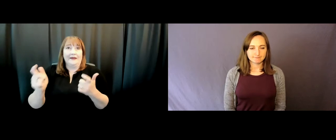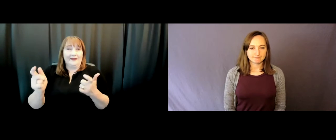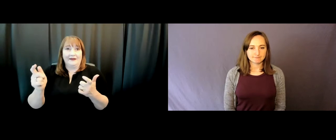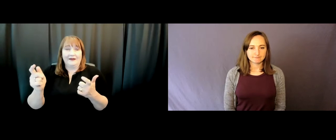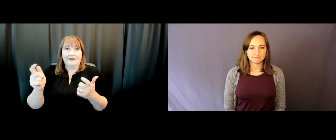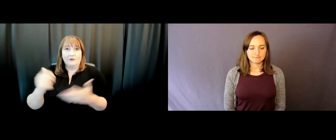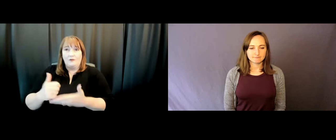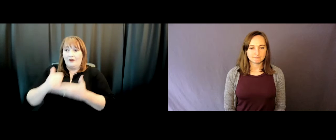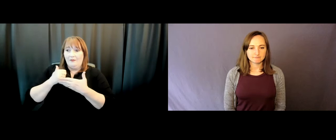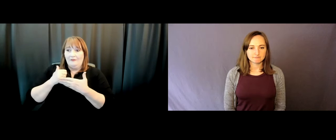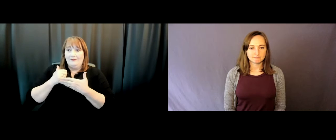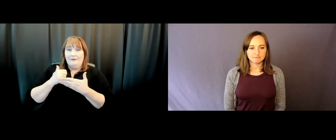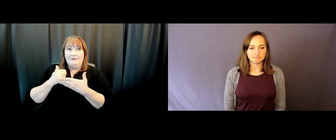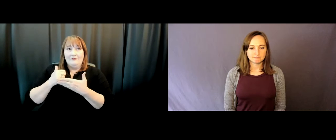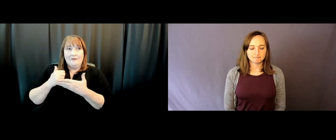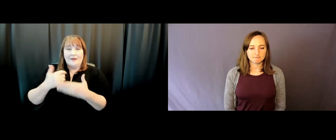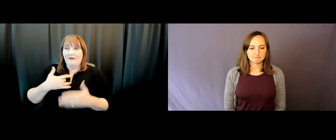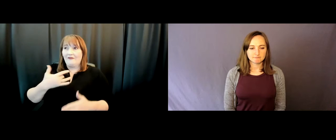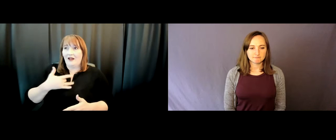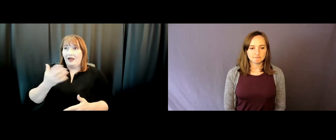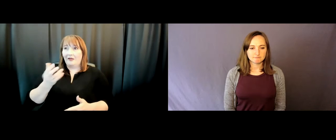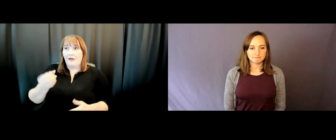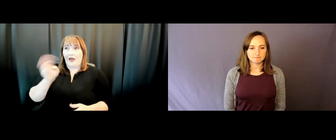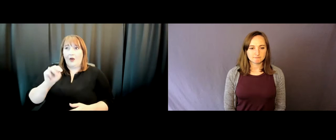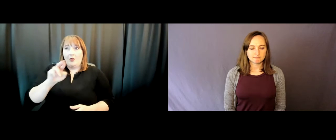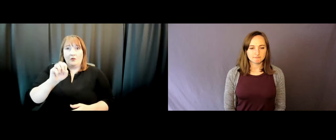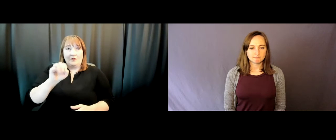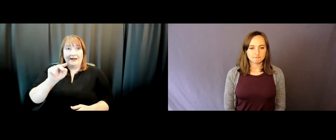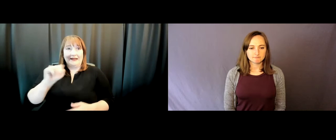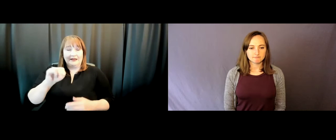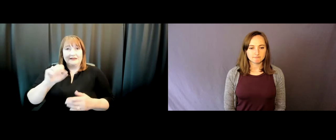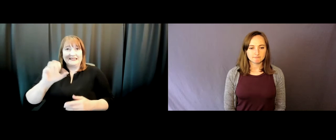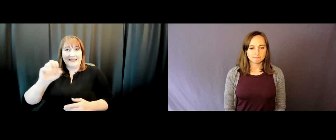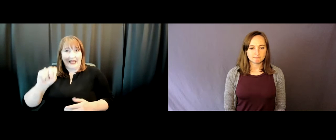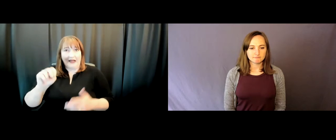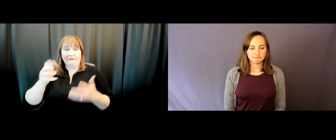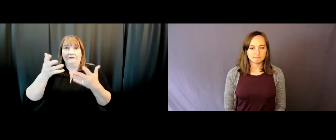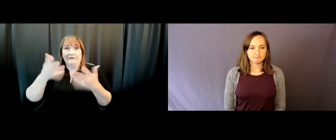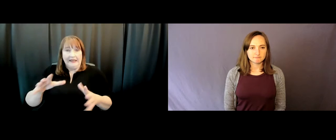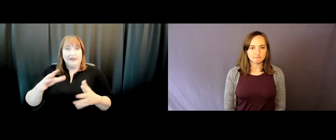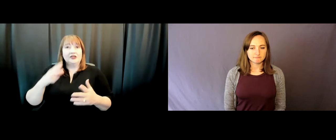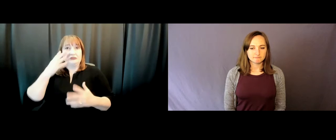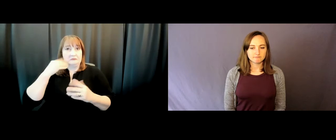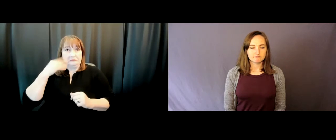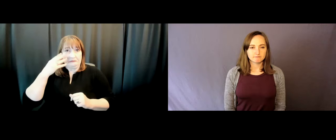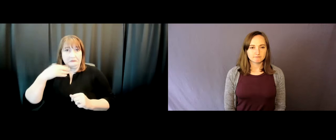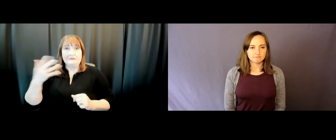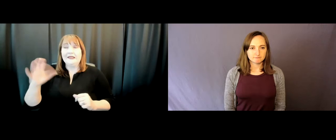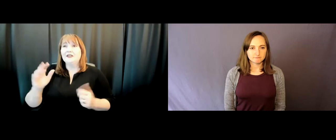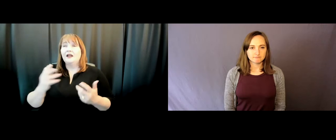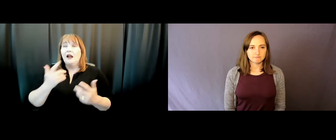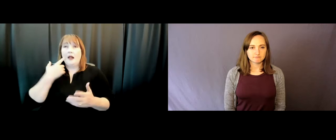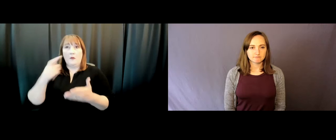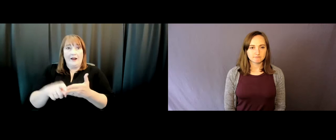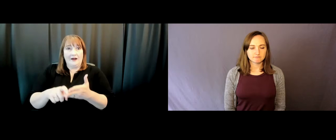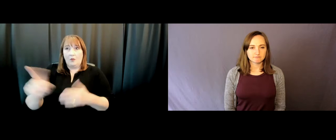feel like by having my own Reiki scan done and going through that and recognizing where I